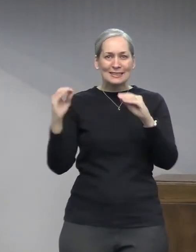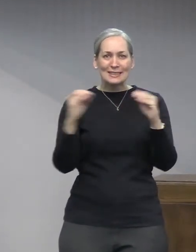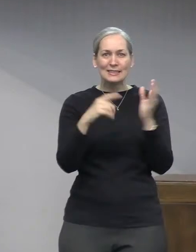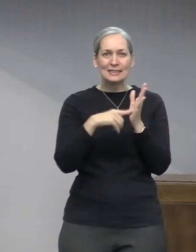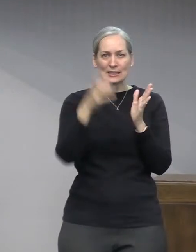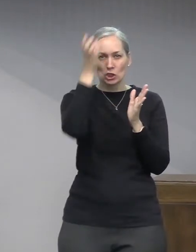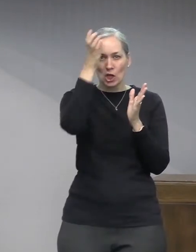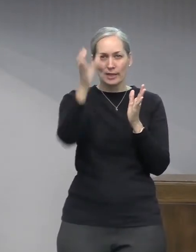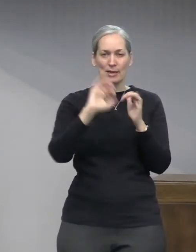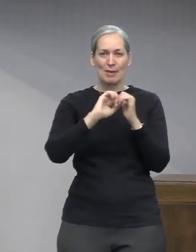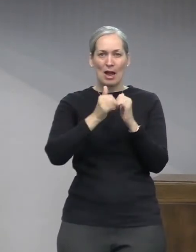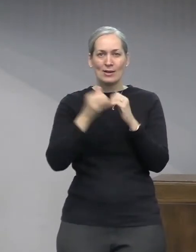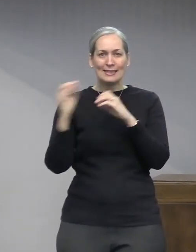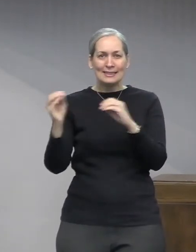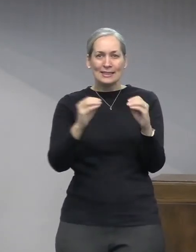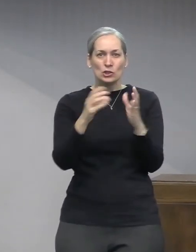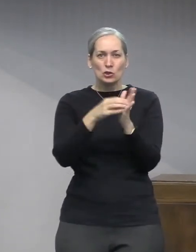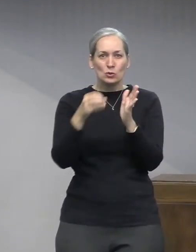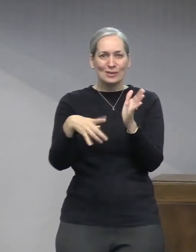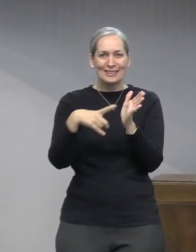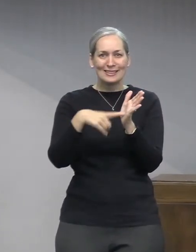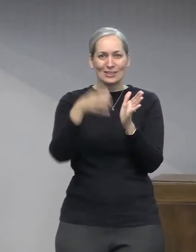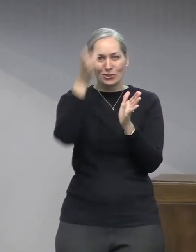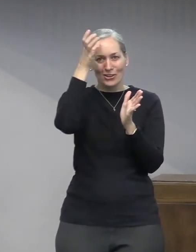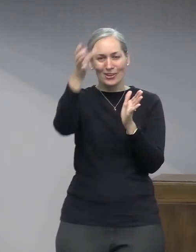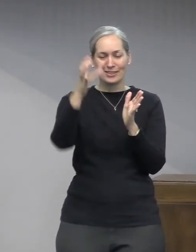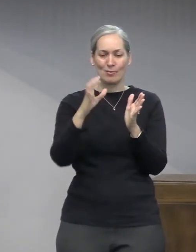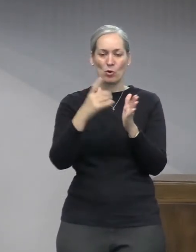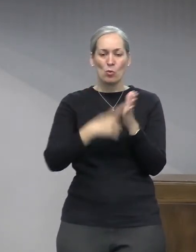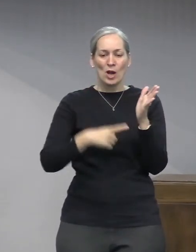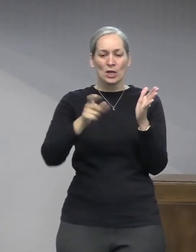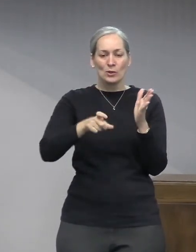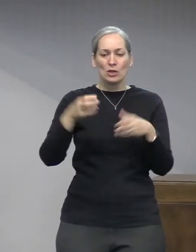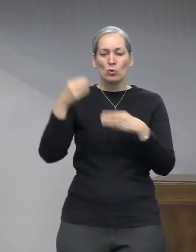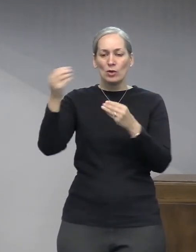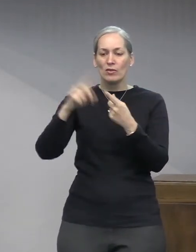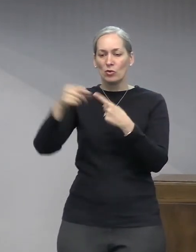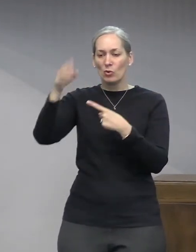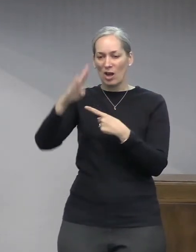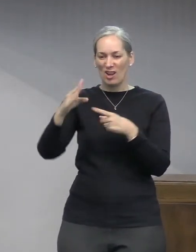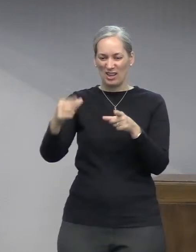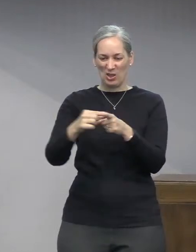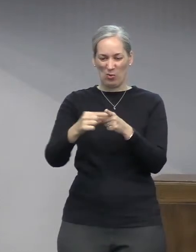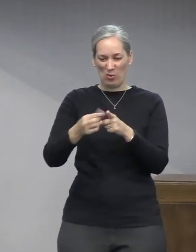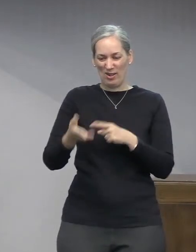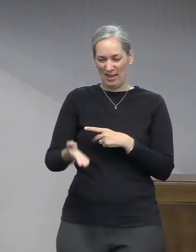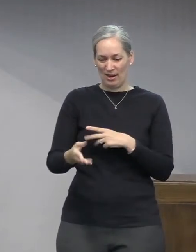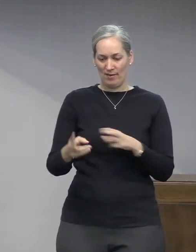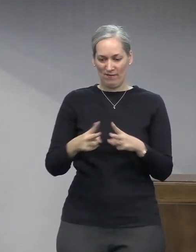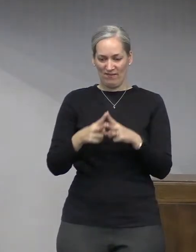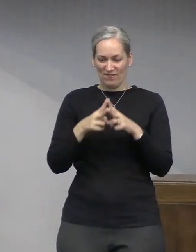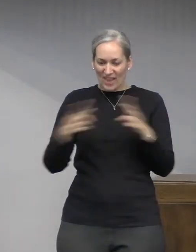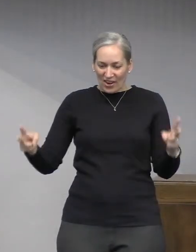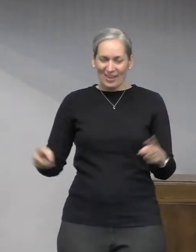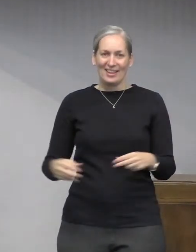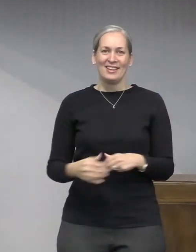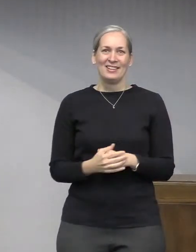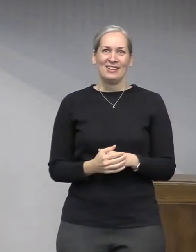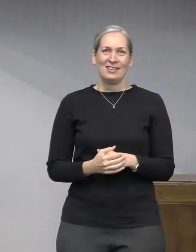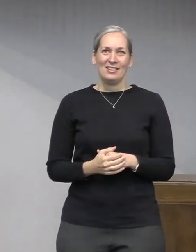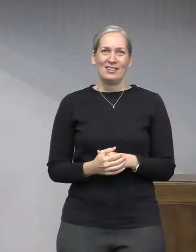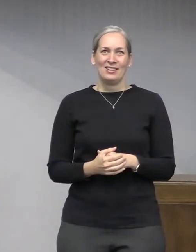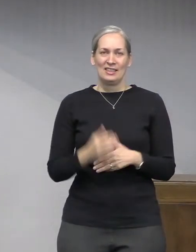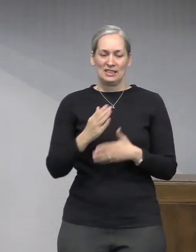students, this is what you're to give to God when the word is very? One of the schools of thought said it